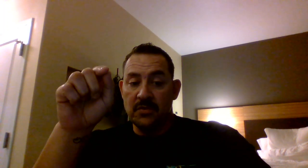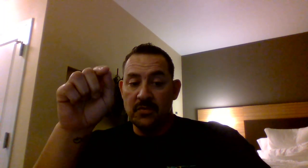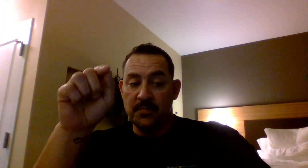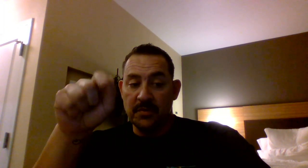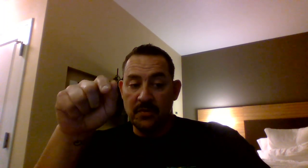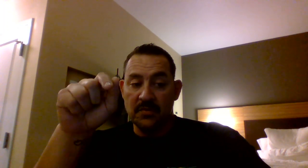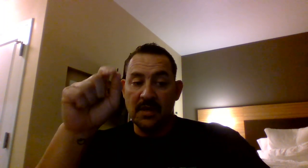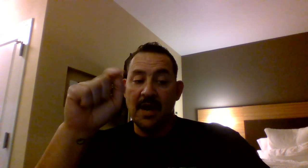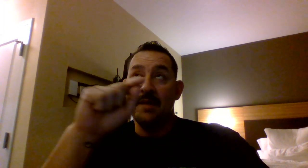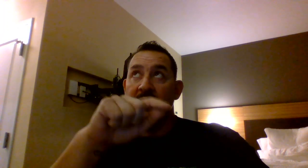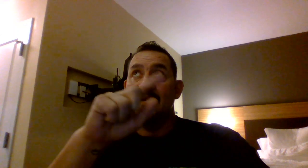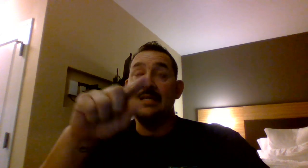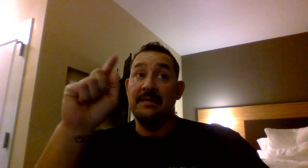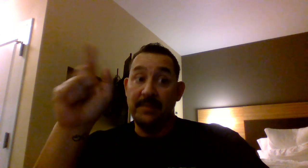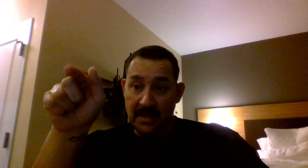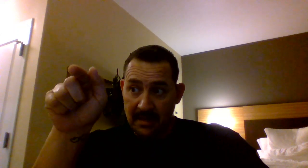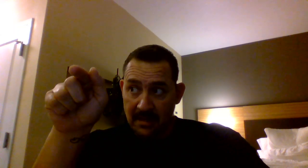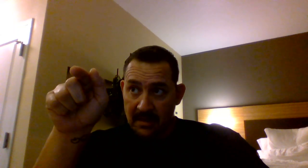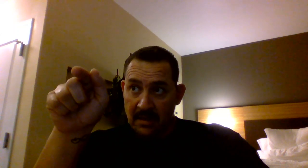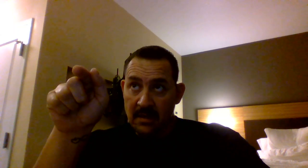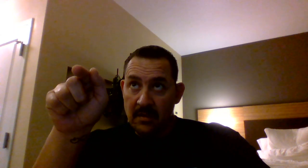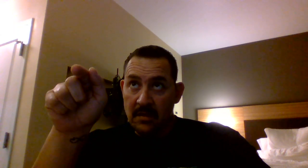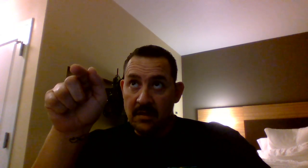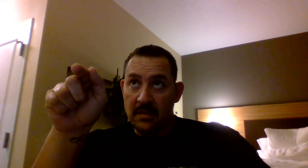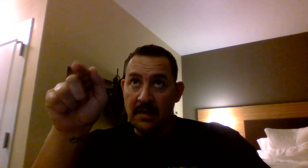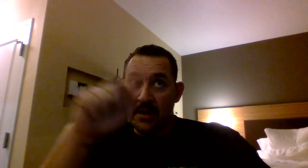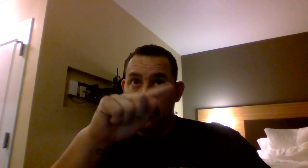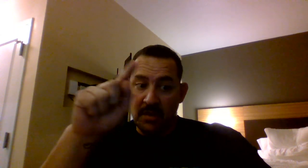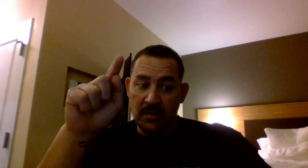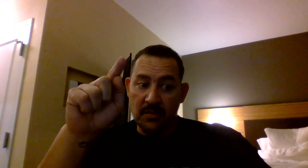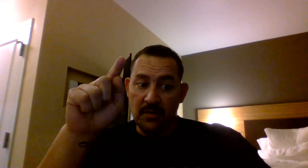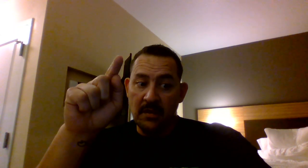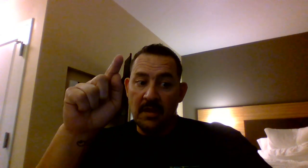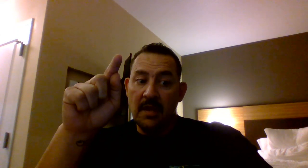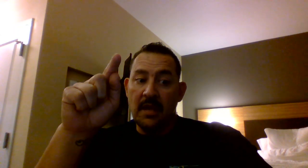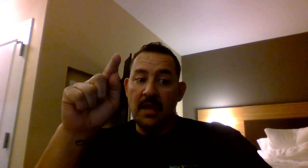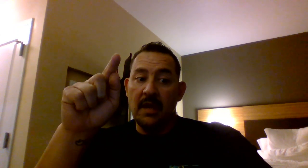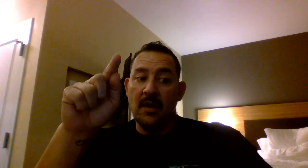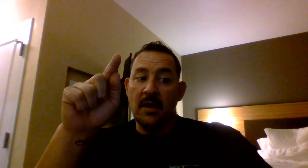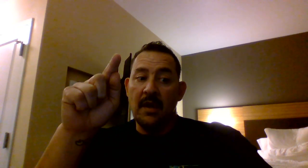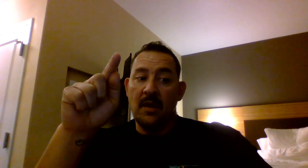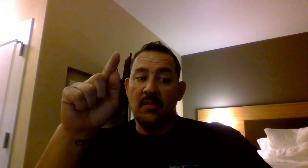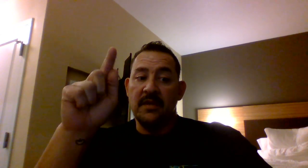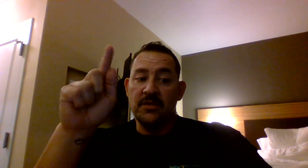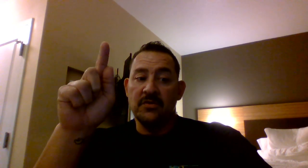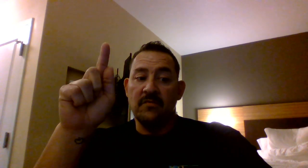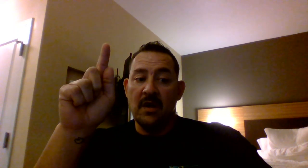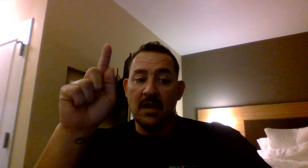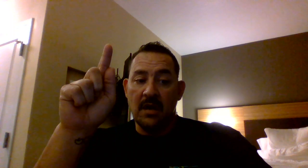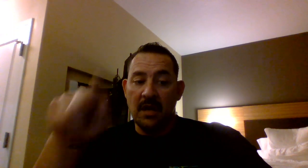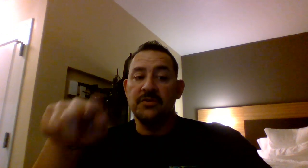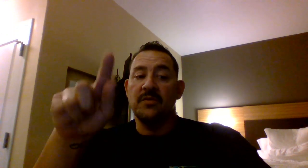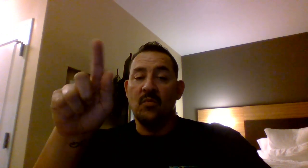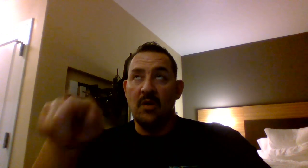to produce a high amount of ATP, the energy molecule, and with the addition of oxygen and